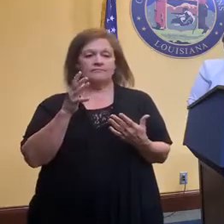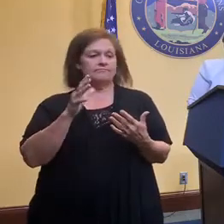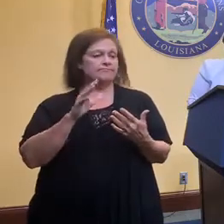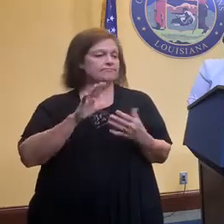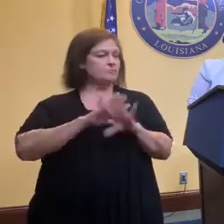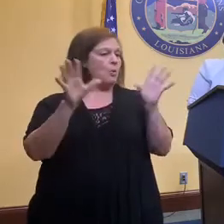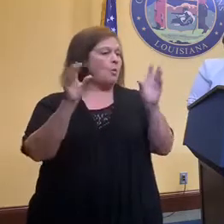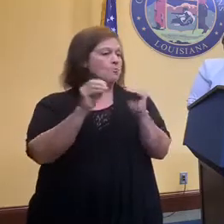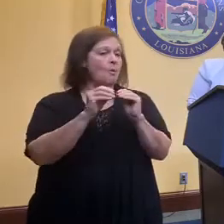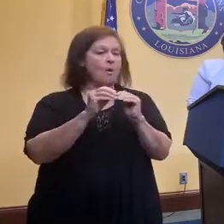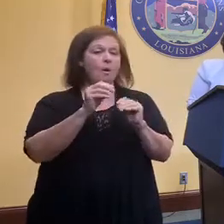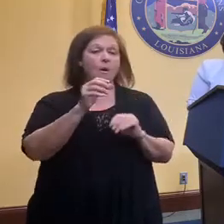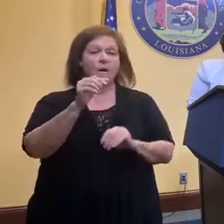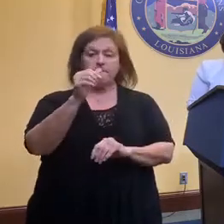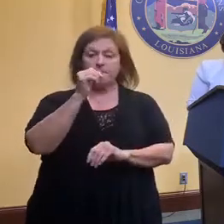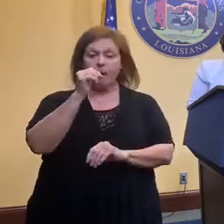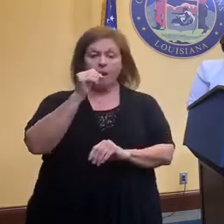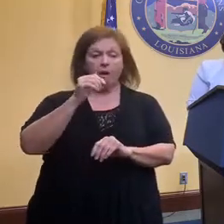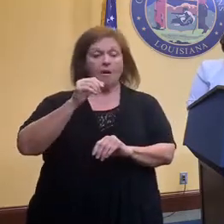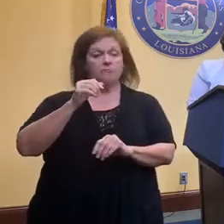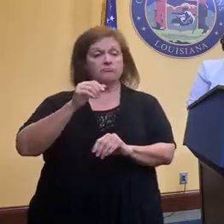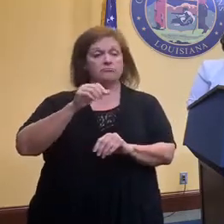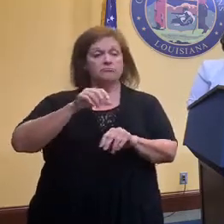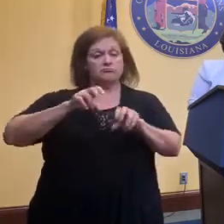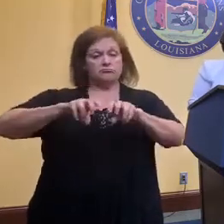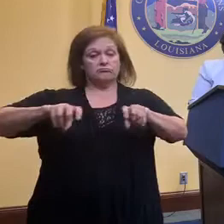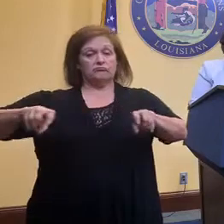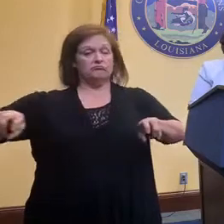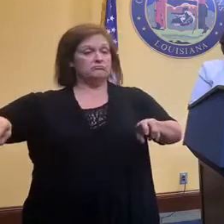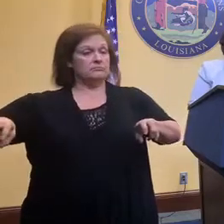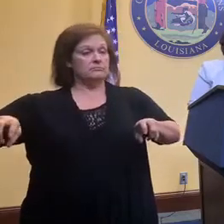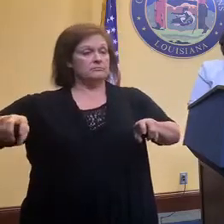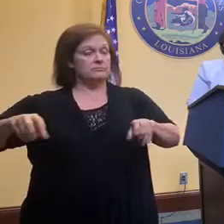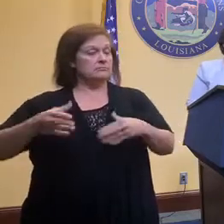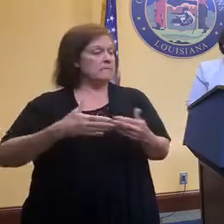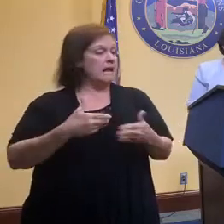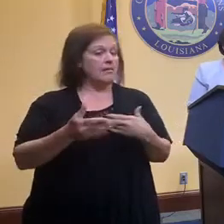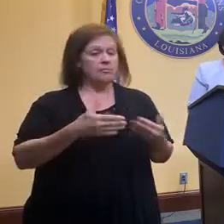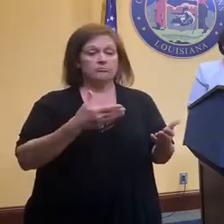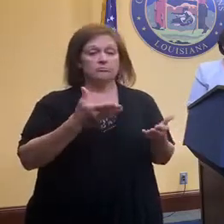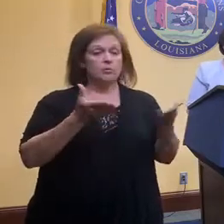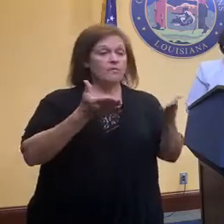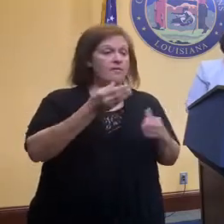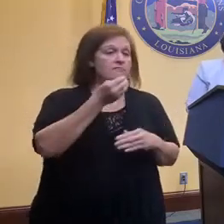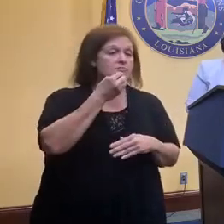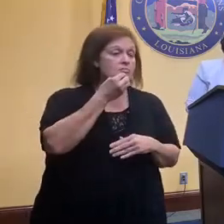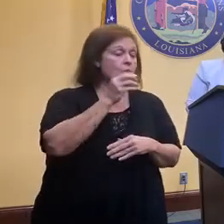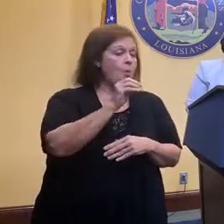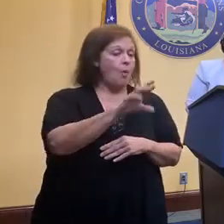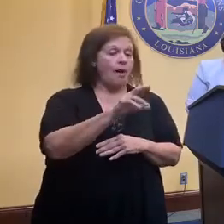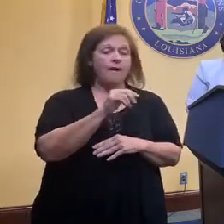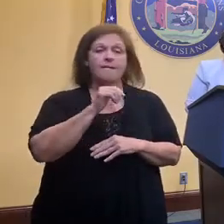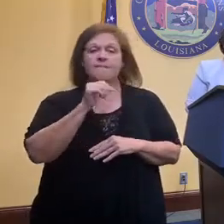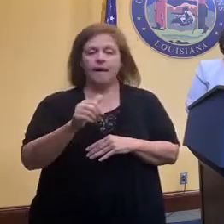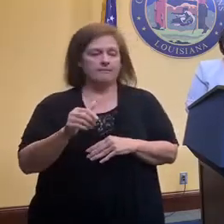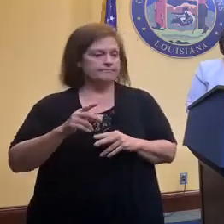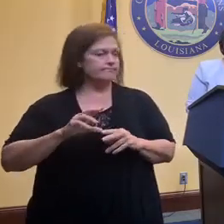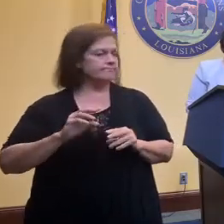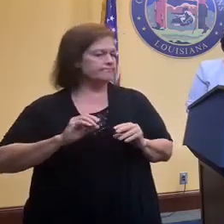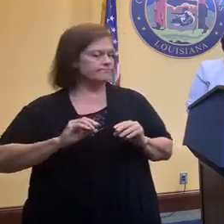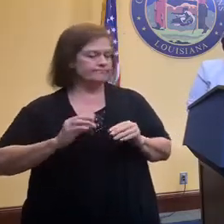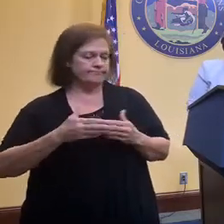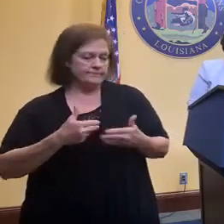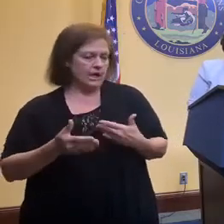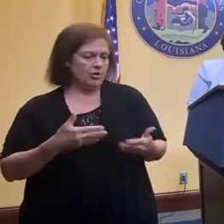seating. So no bar seating, whether you serve food or not. This is a